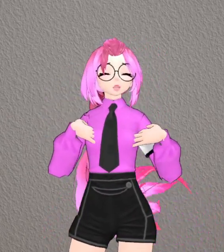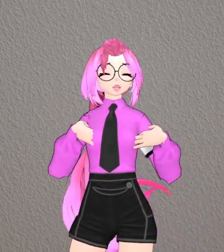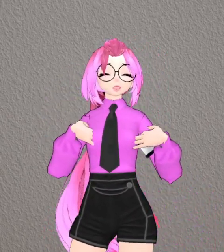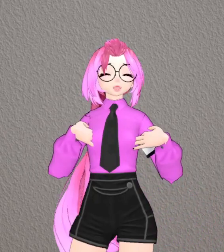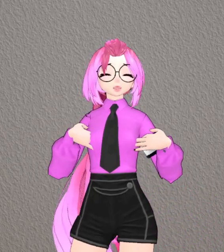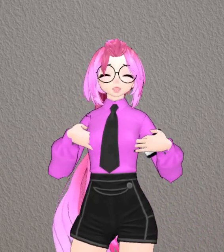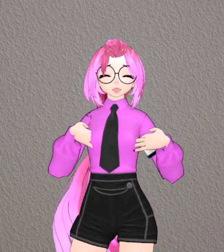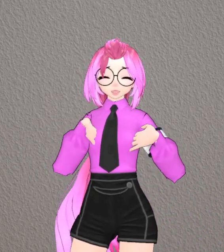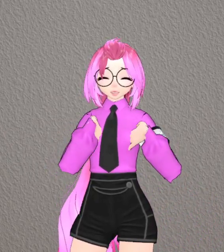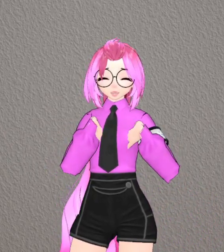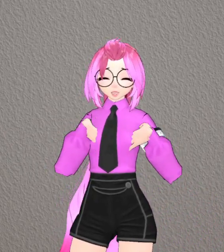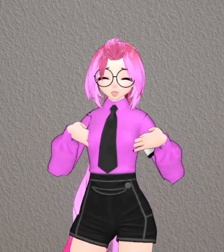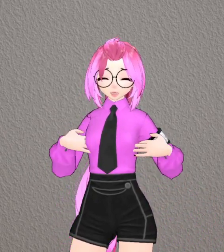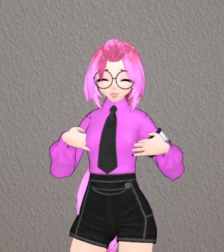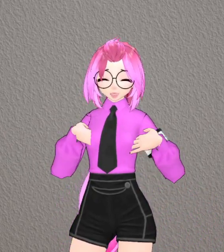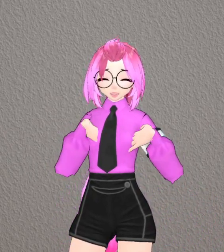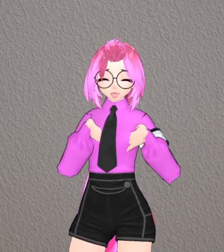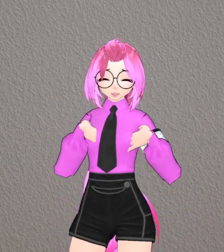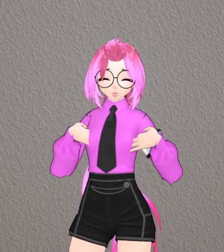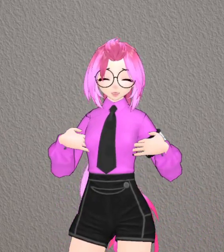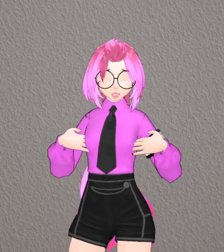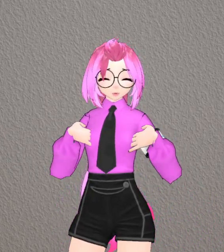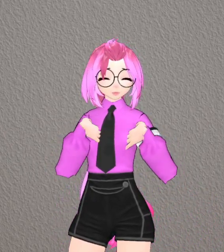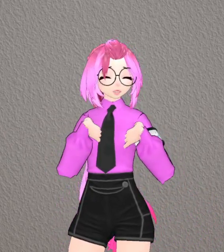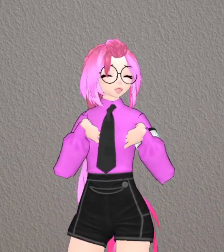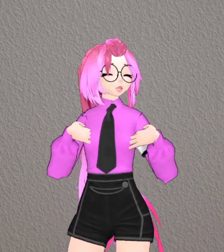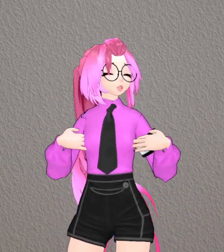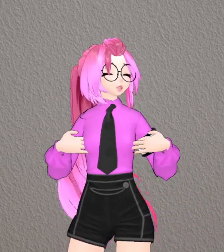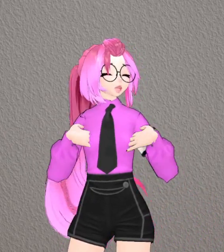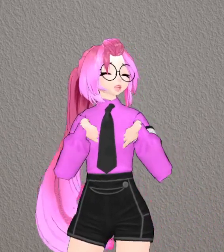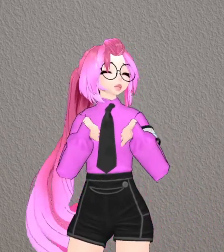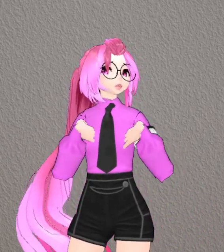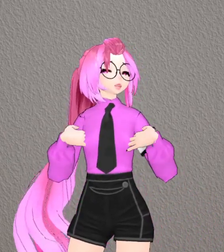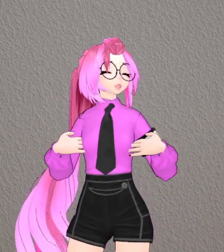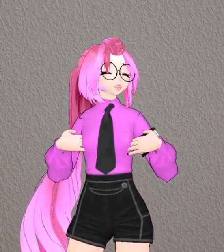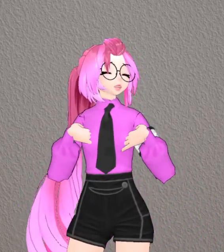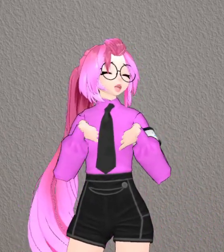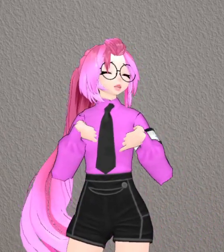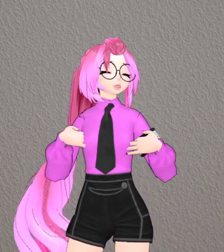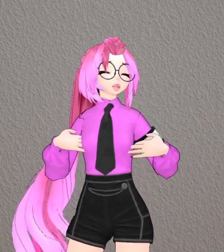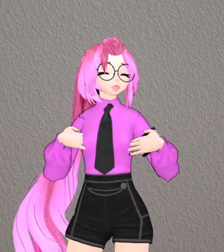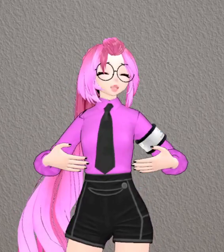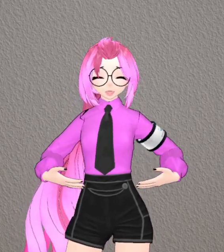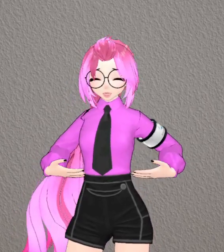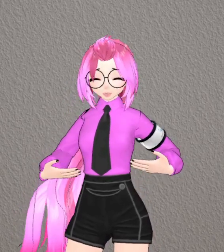have your fingertips stationary, your fingertips aren't moving, and then you're rocking in and out like a monkey.